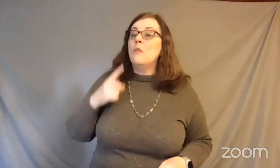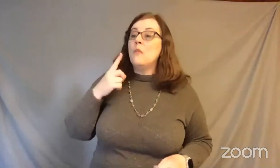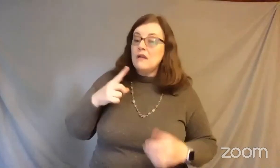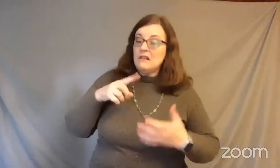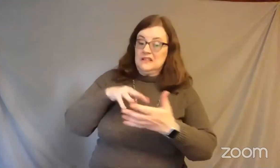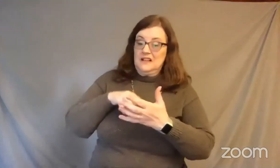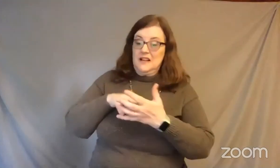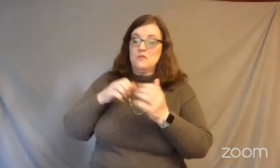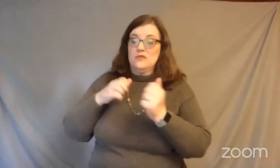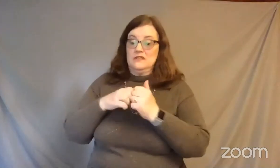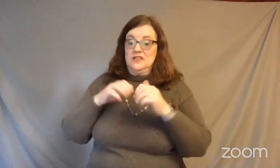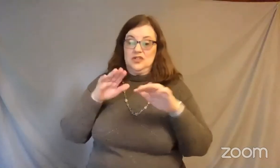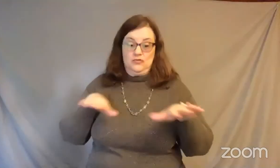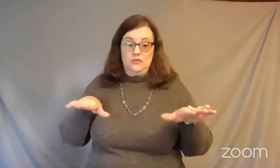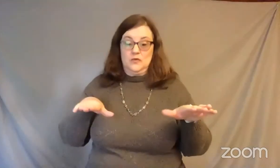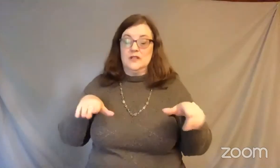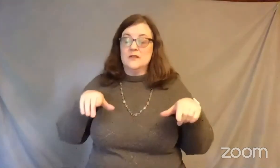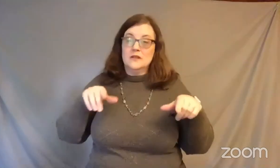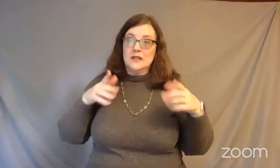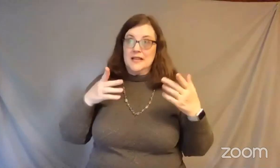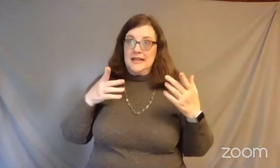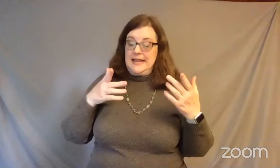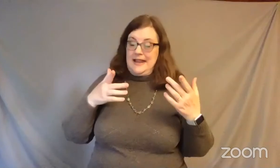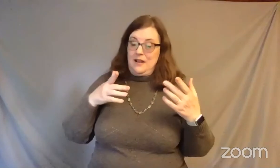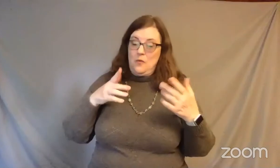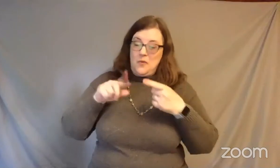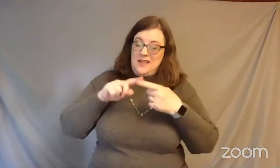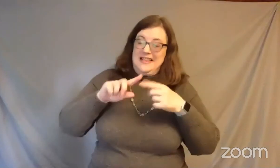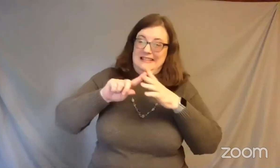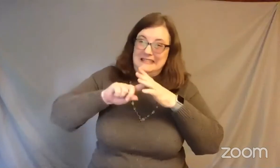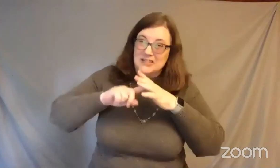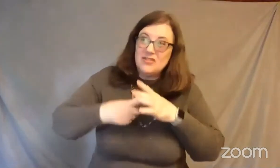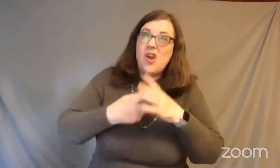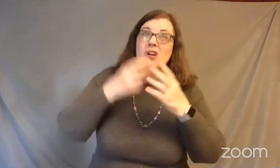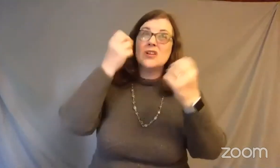We do see some impacts of that later language exposure.